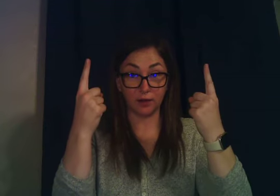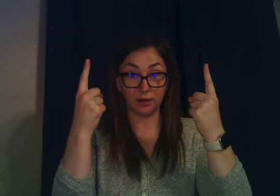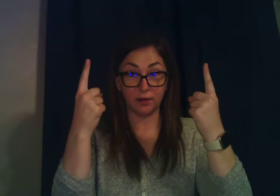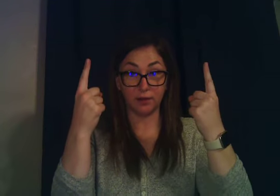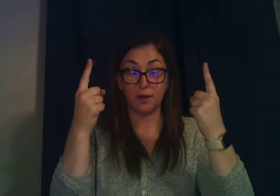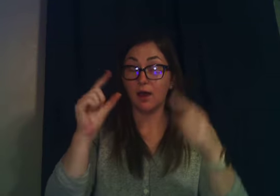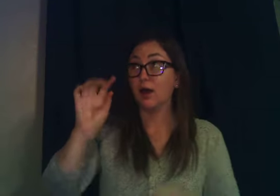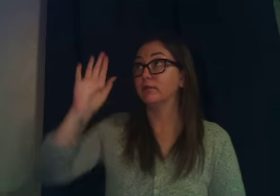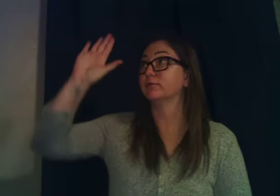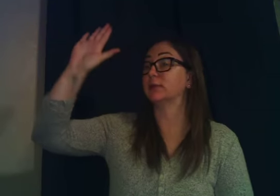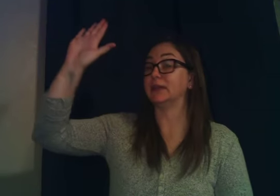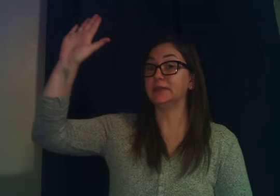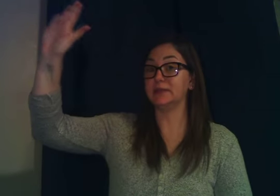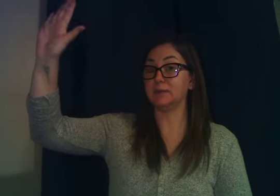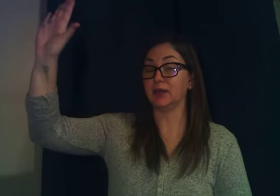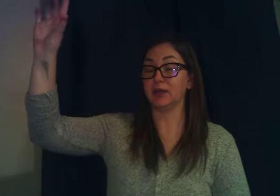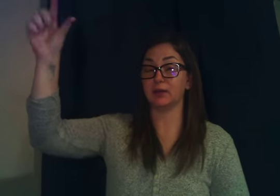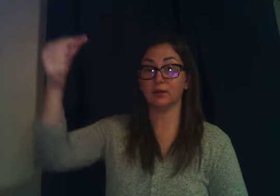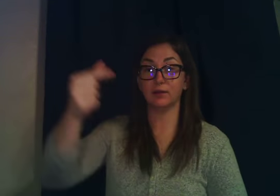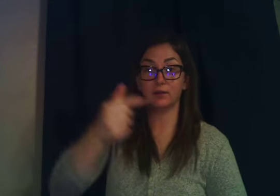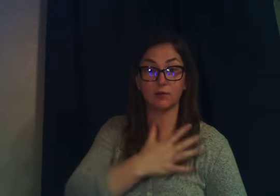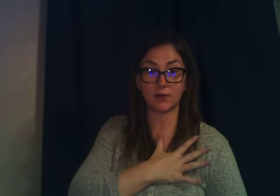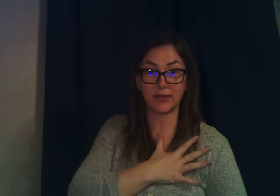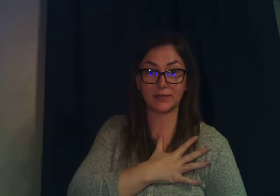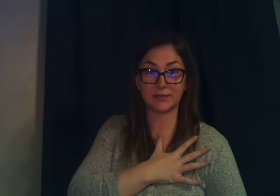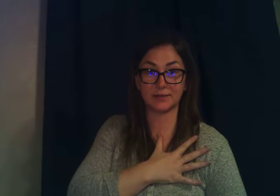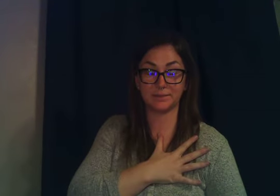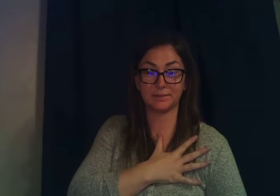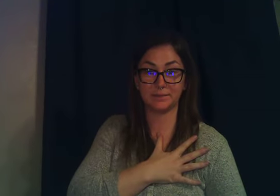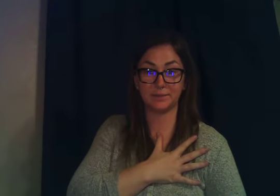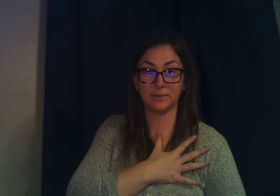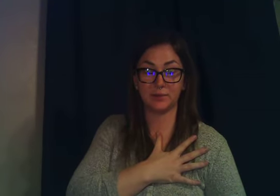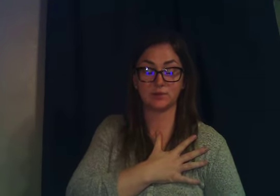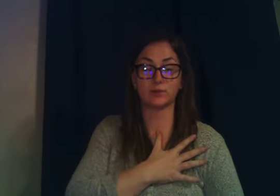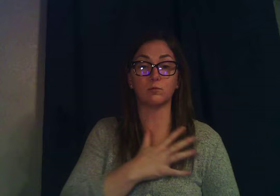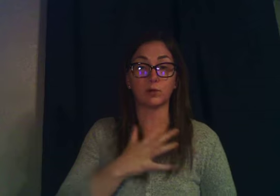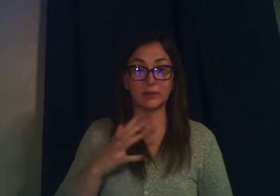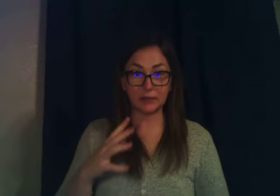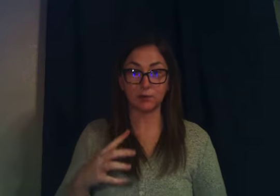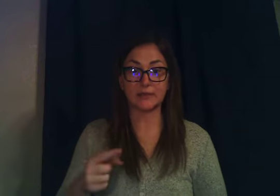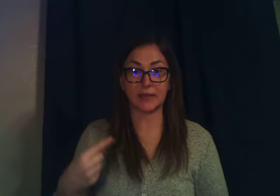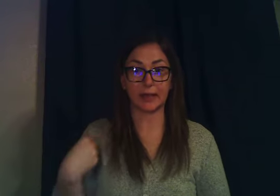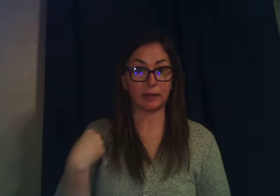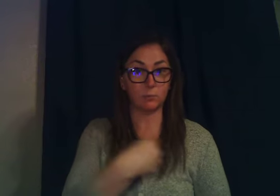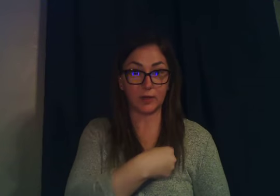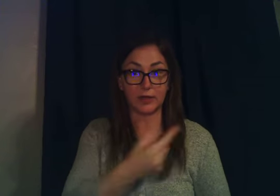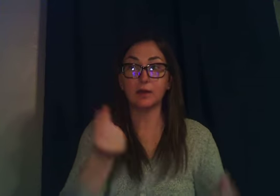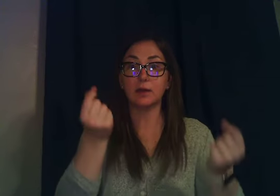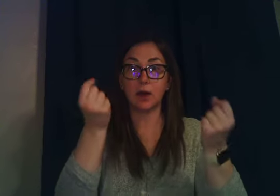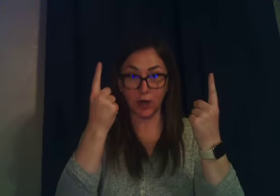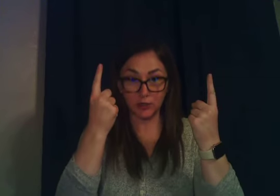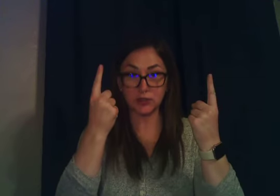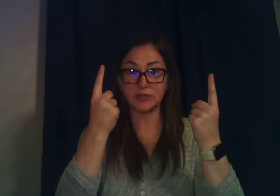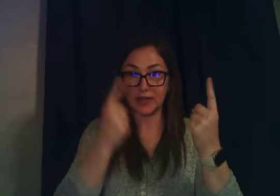of redeeming grace. So we're literally signing, we understand